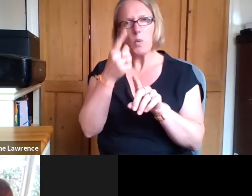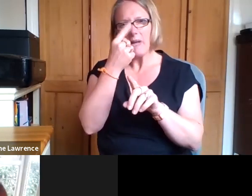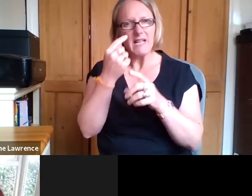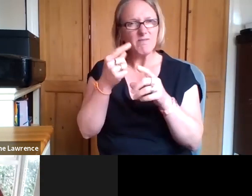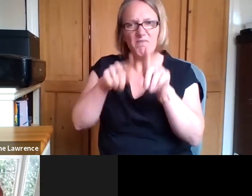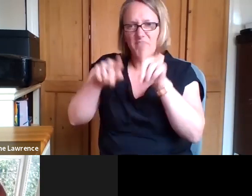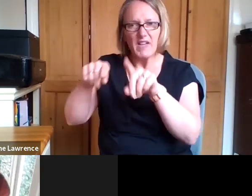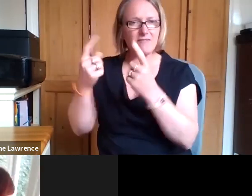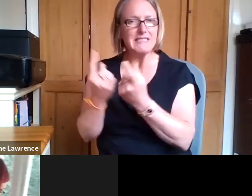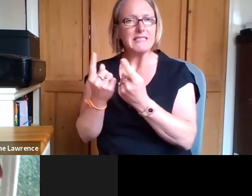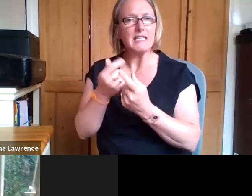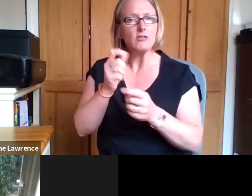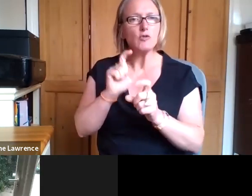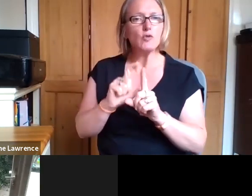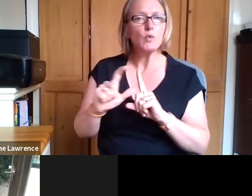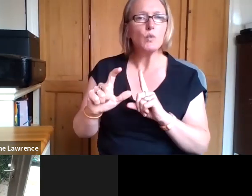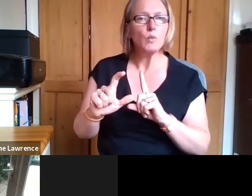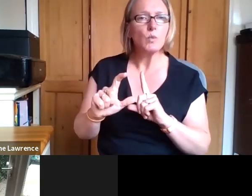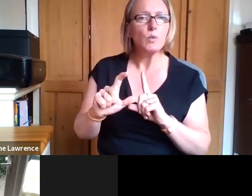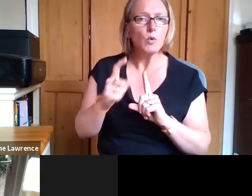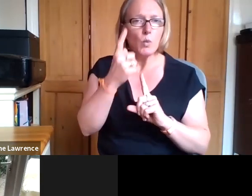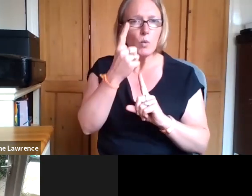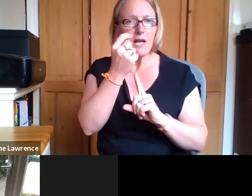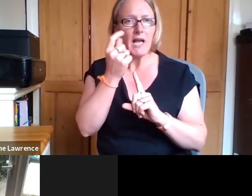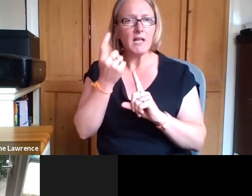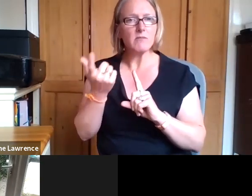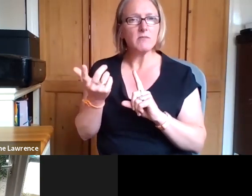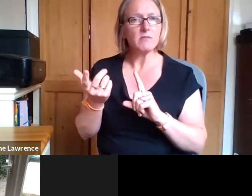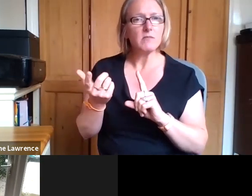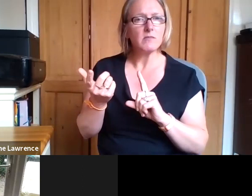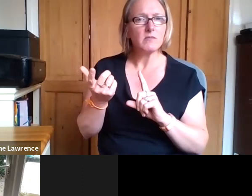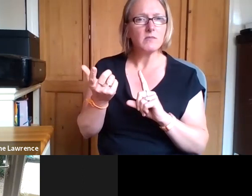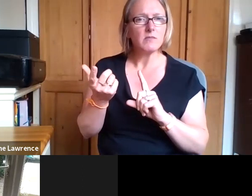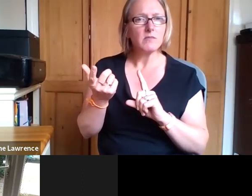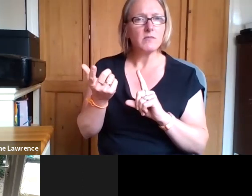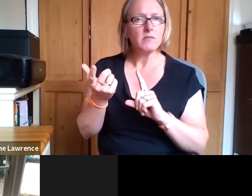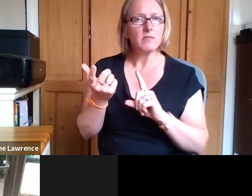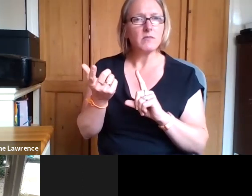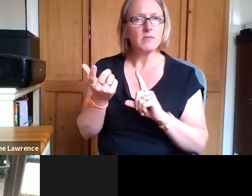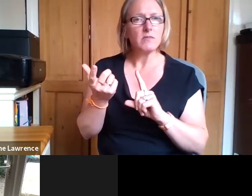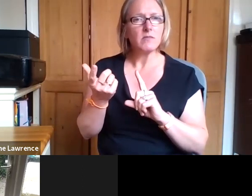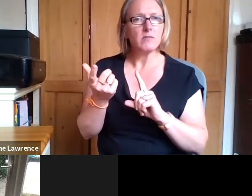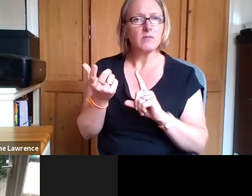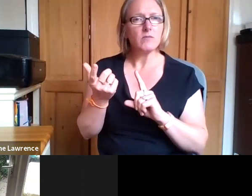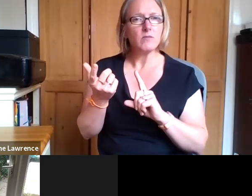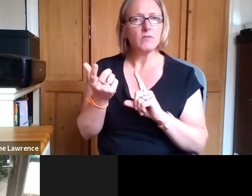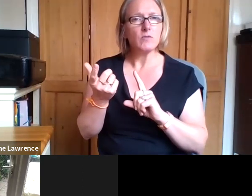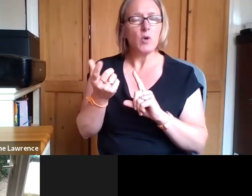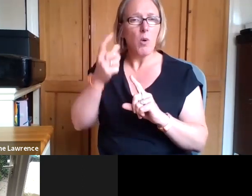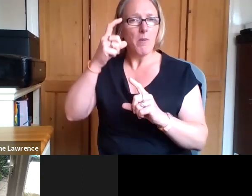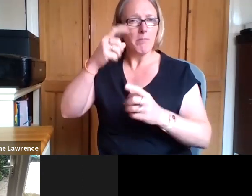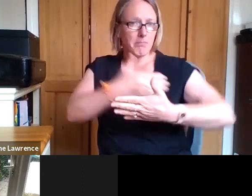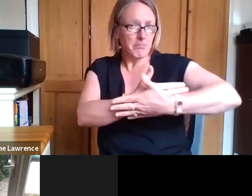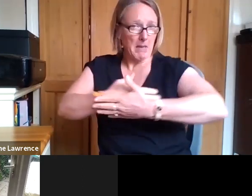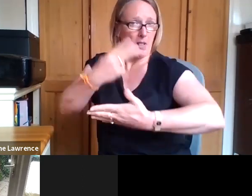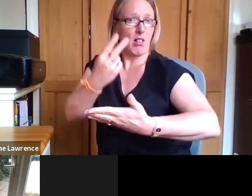you. You can take a picture of baby, so still over the head, as I showed you earlier, and we